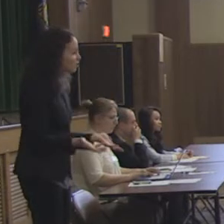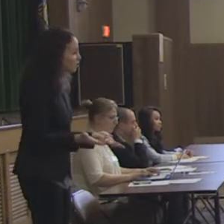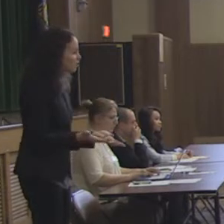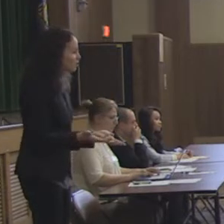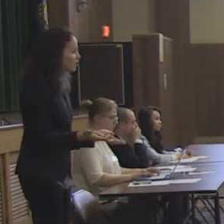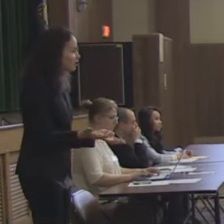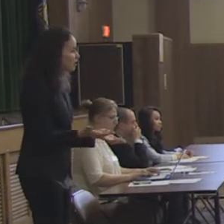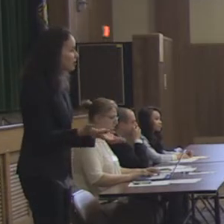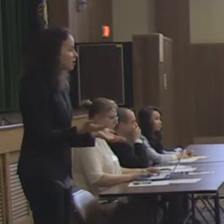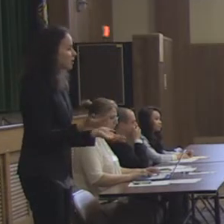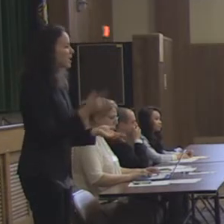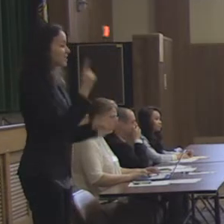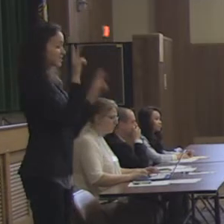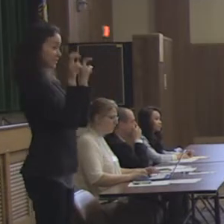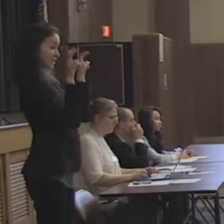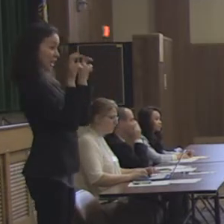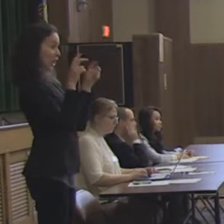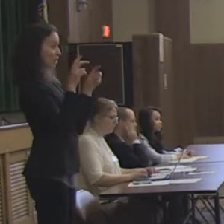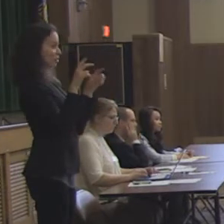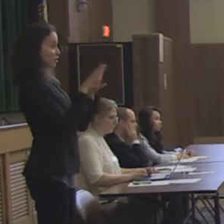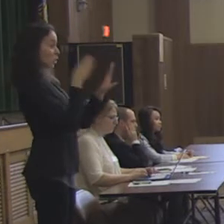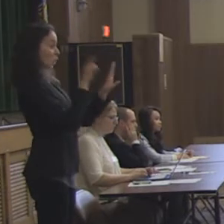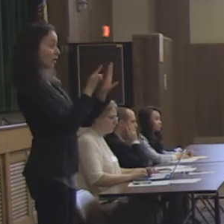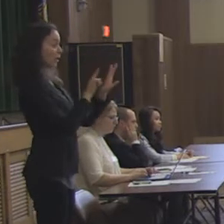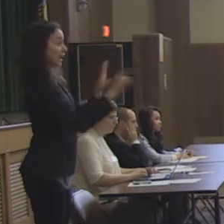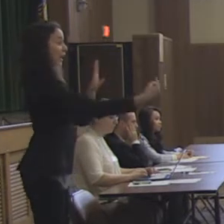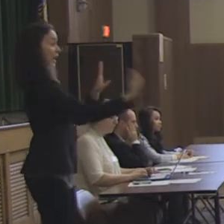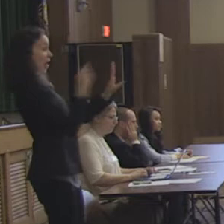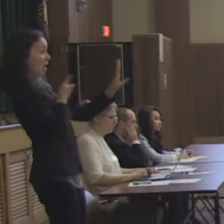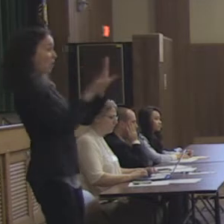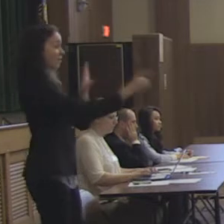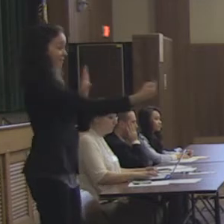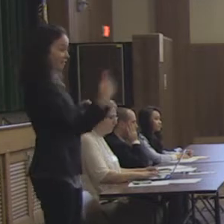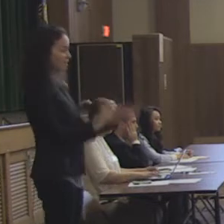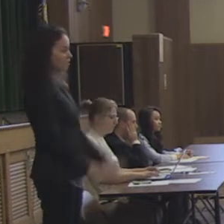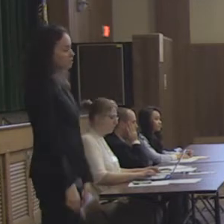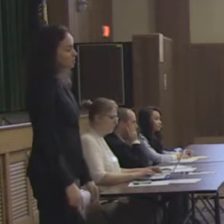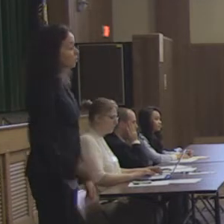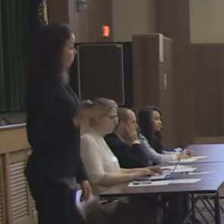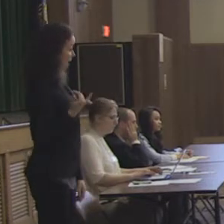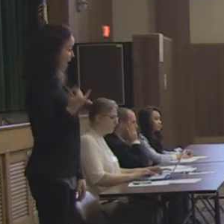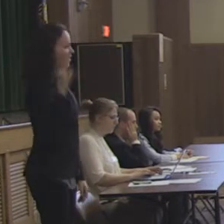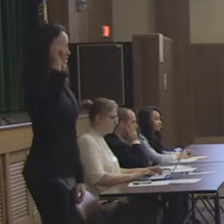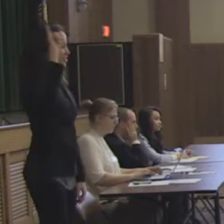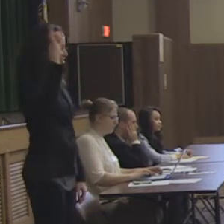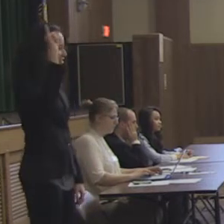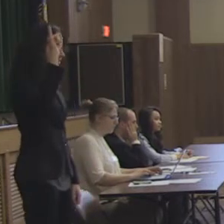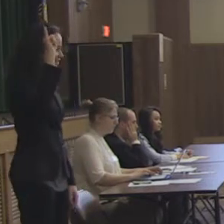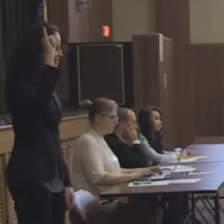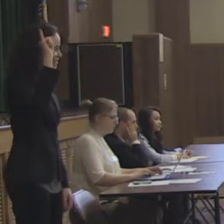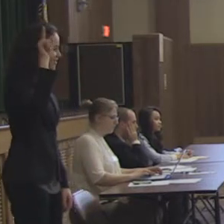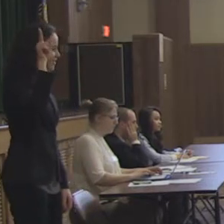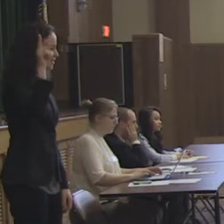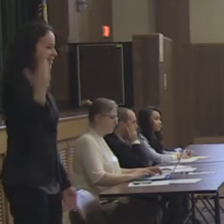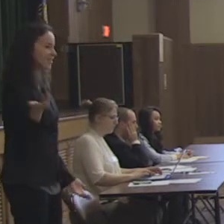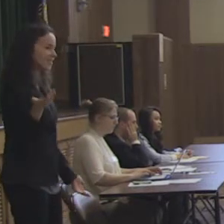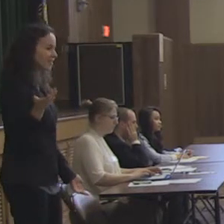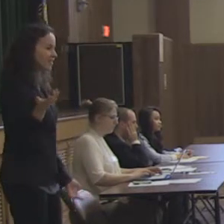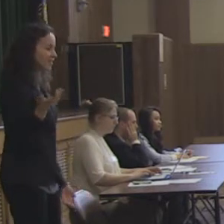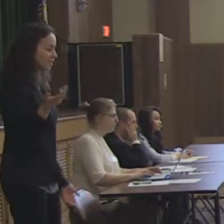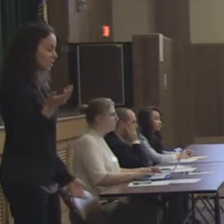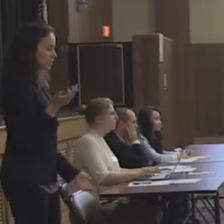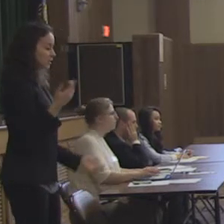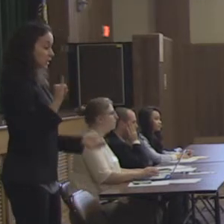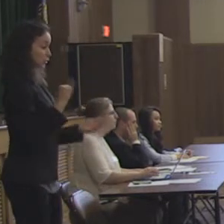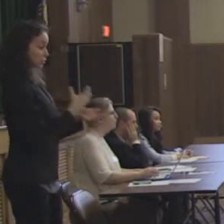revolving door. Why does that revolving door exist? Right. Well, there's, insurance ramifications, and people may not be well enough.